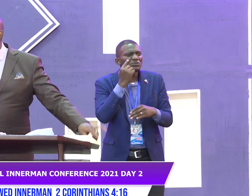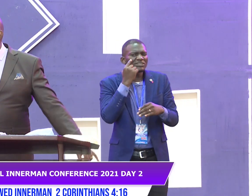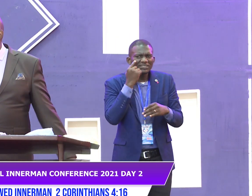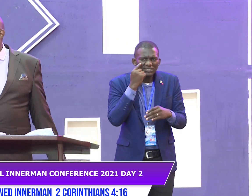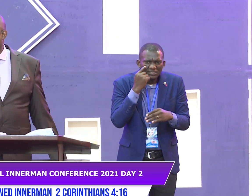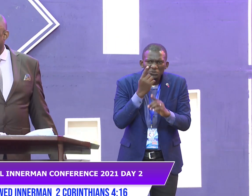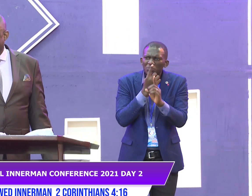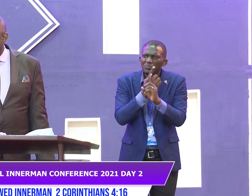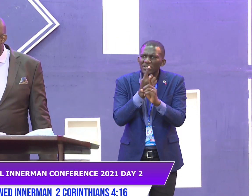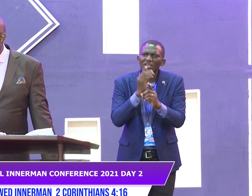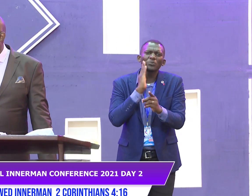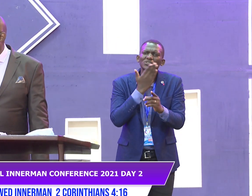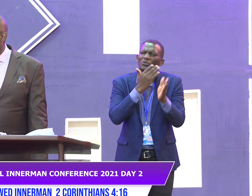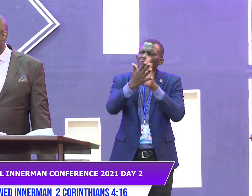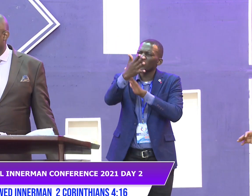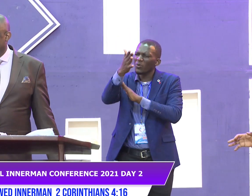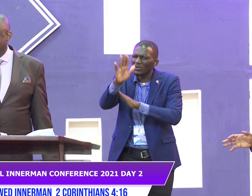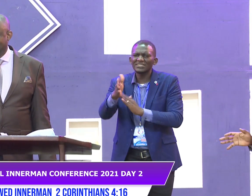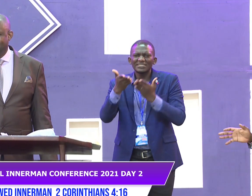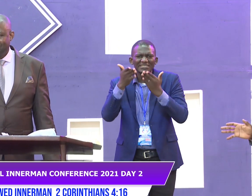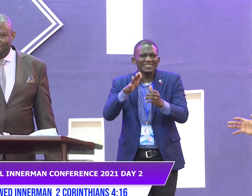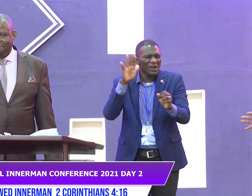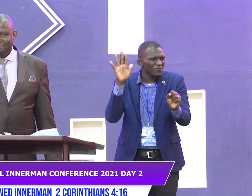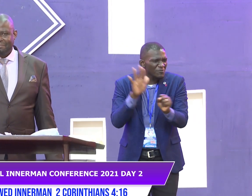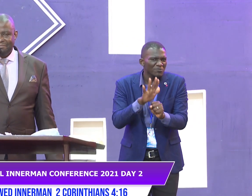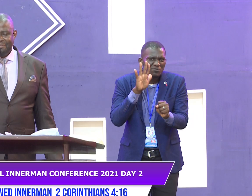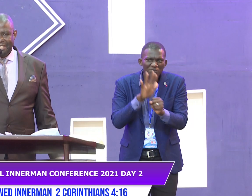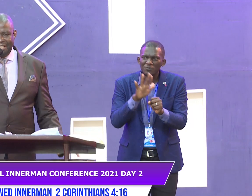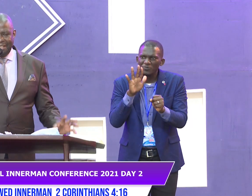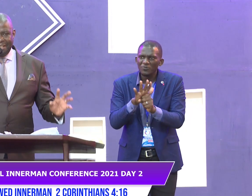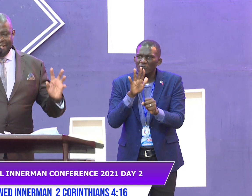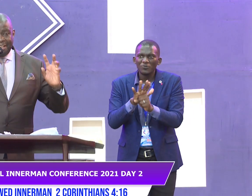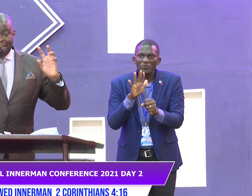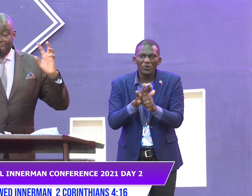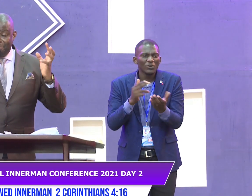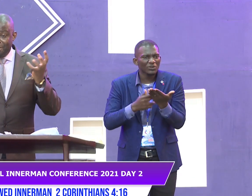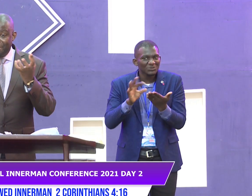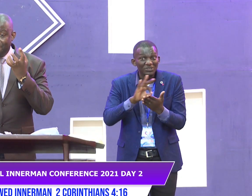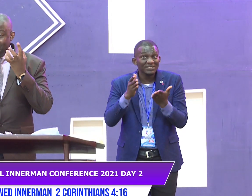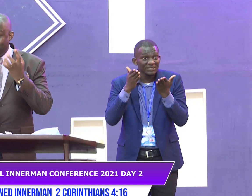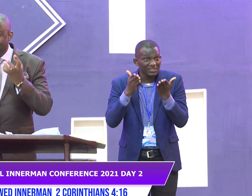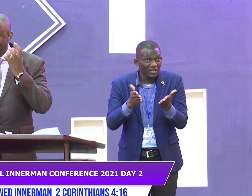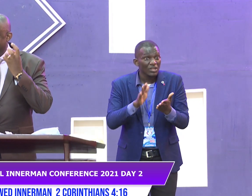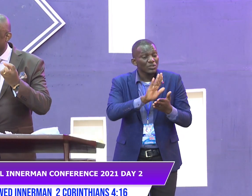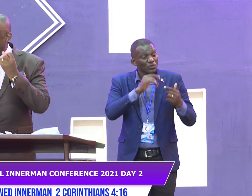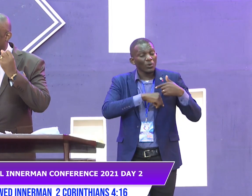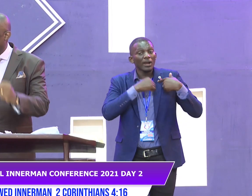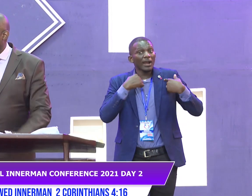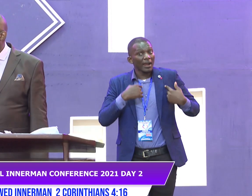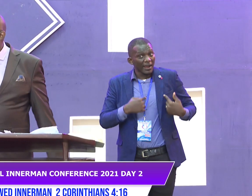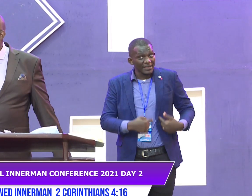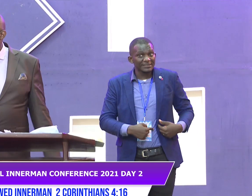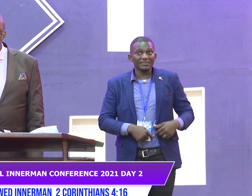And then you find that there is such a great flow of the Holy of the grace.